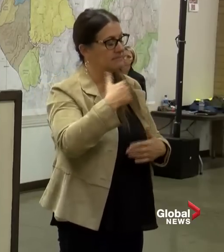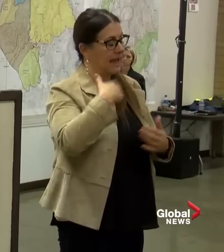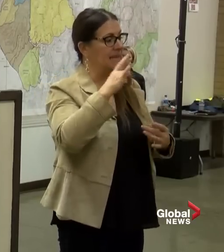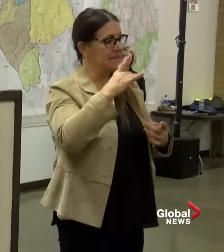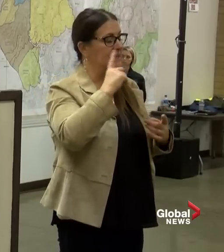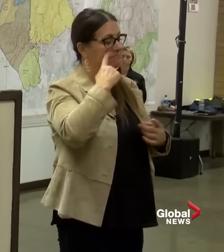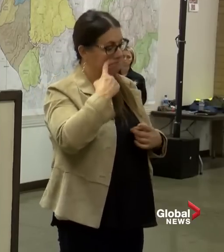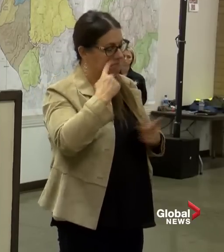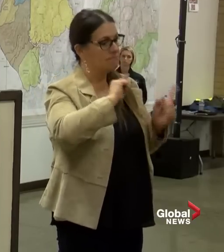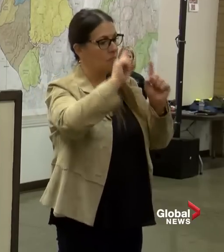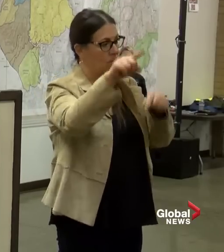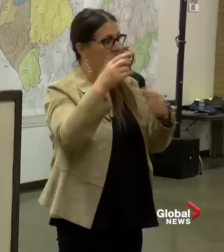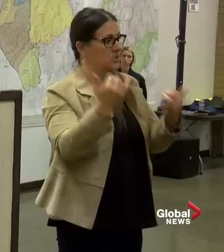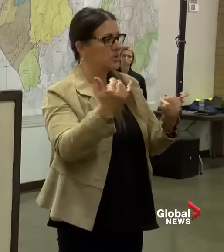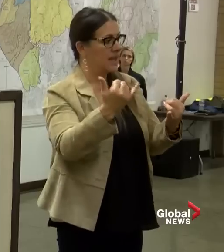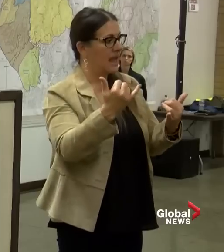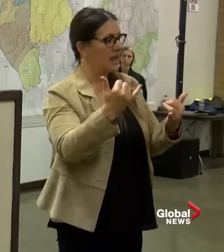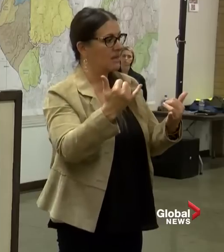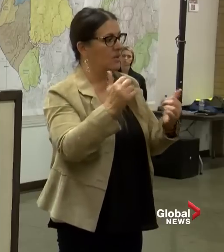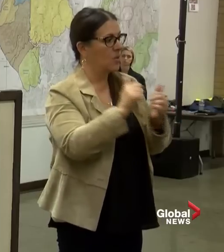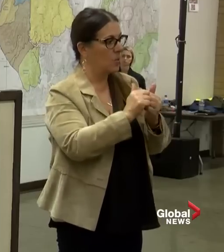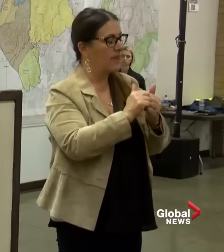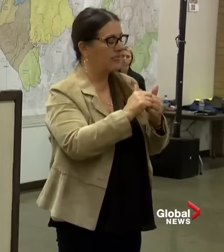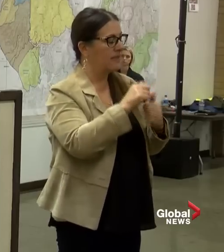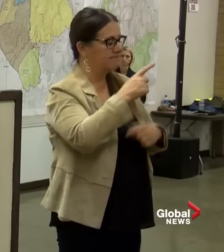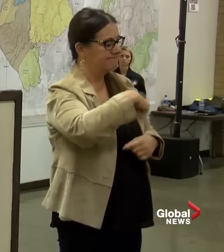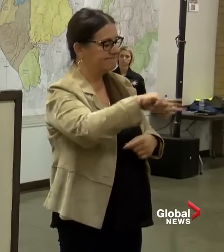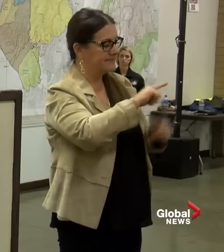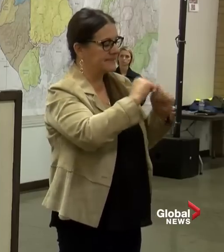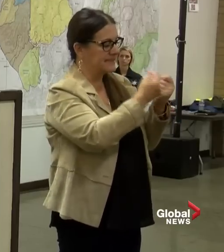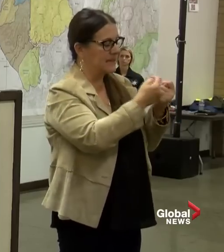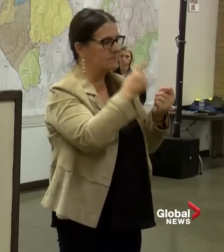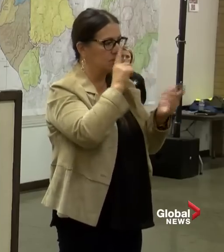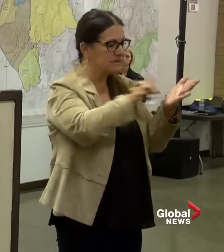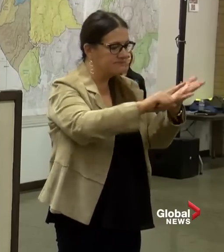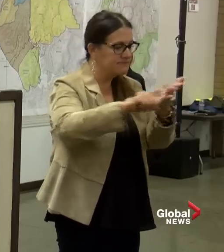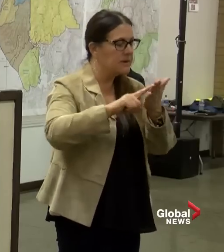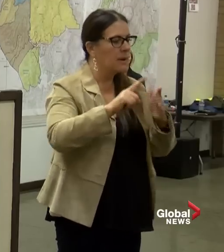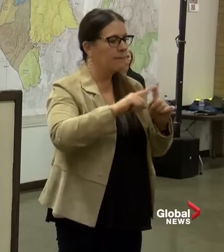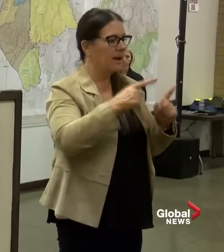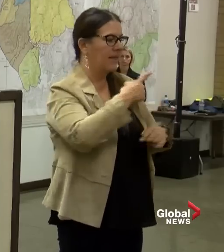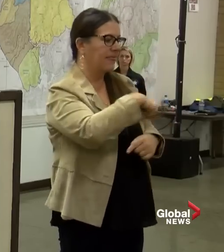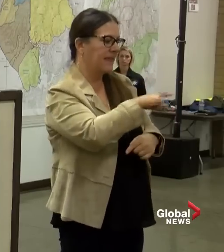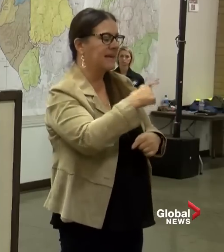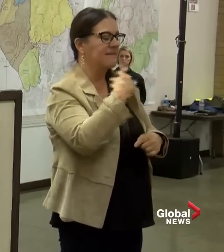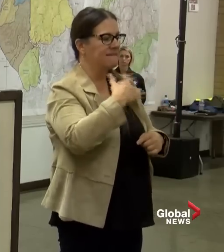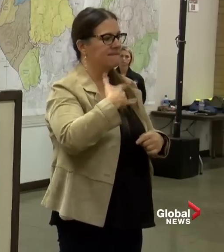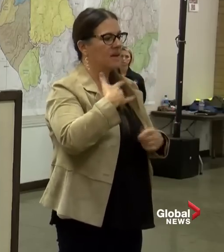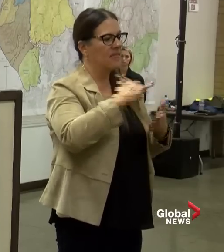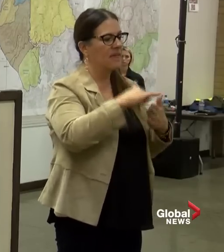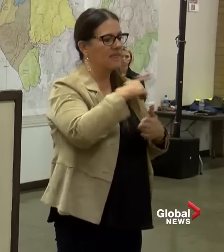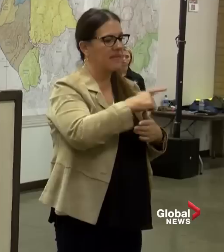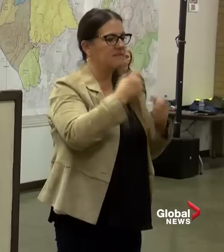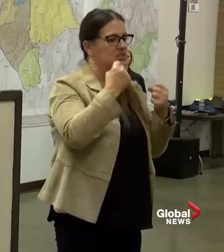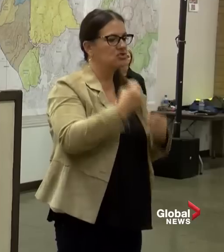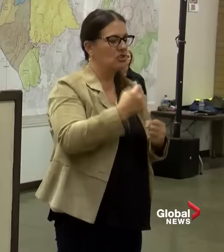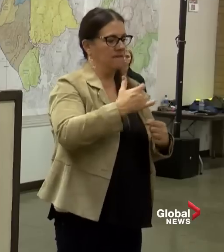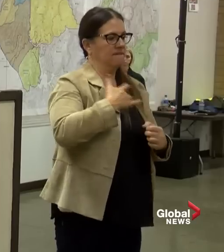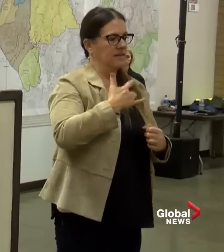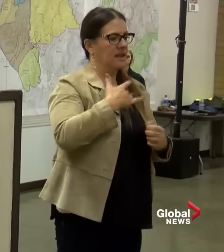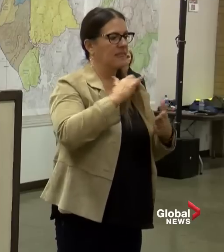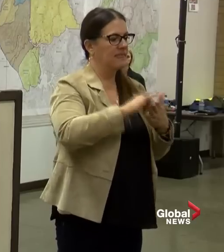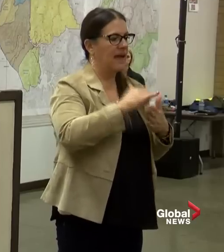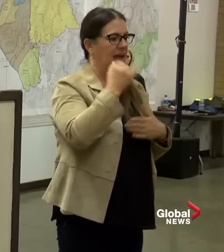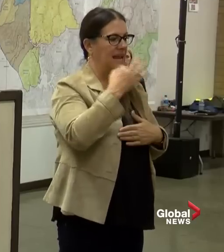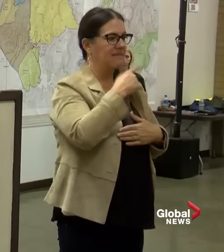today with the searchers and the anthropologists, and they still believe that they have a high degree of certainty that if it's